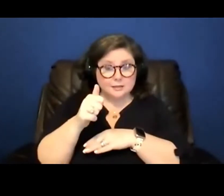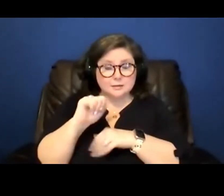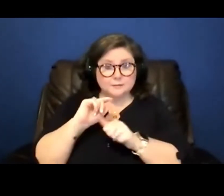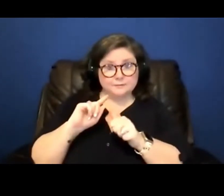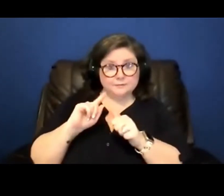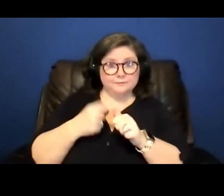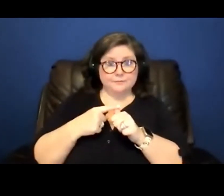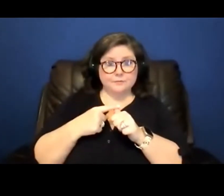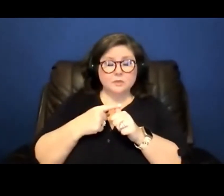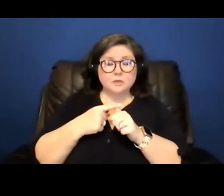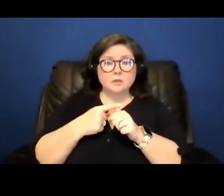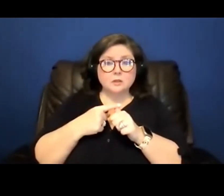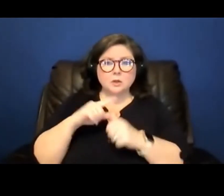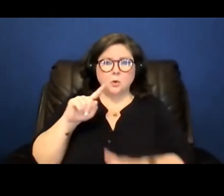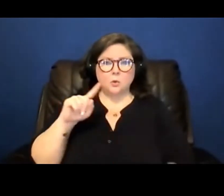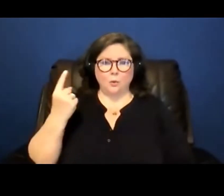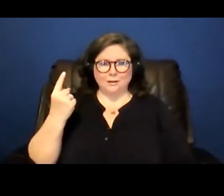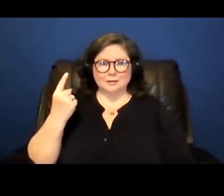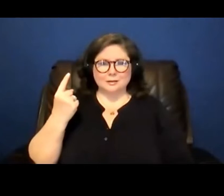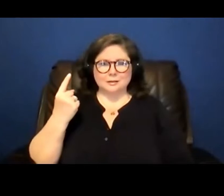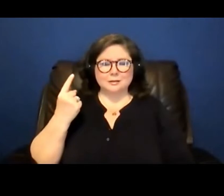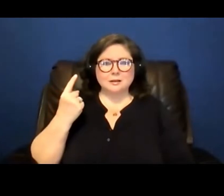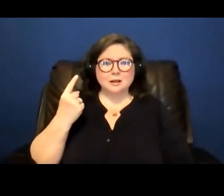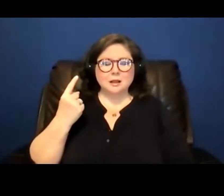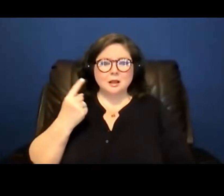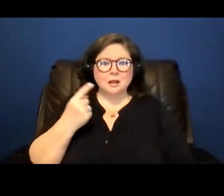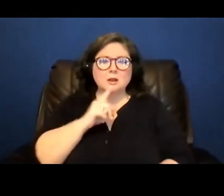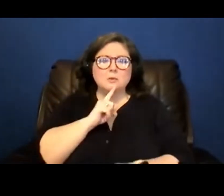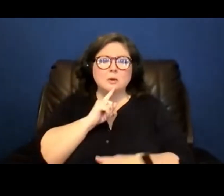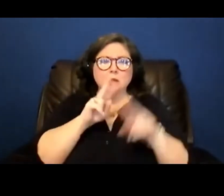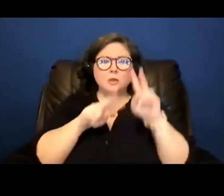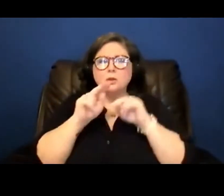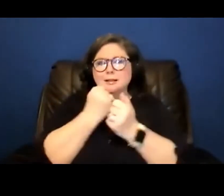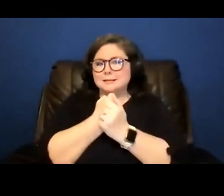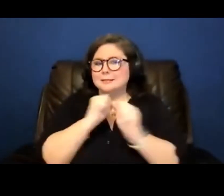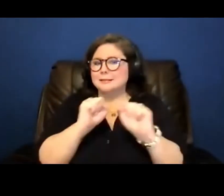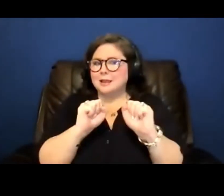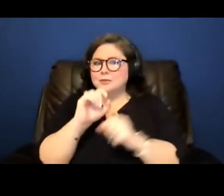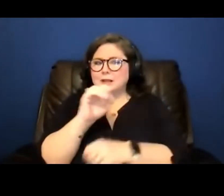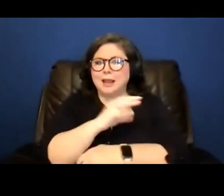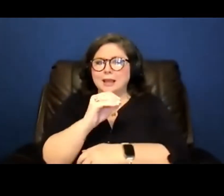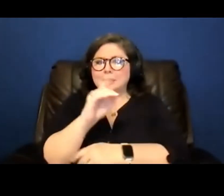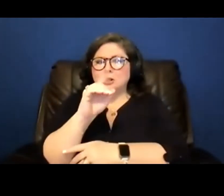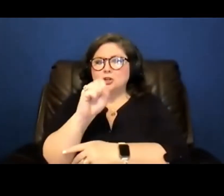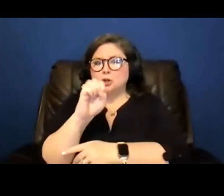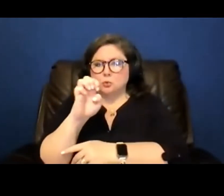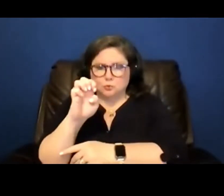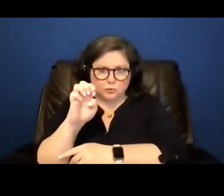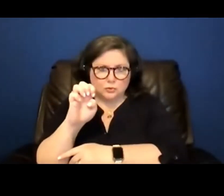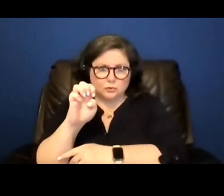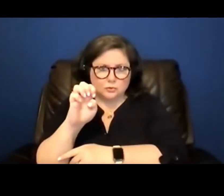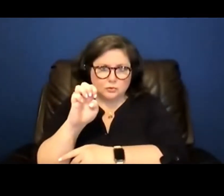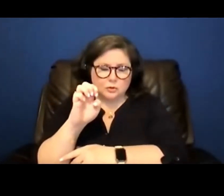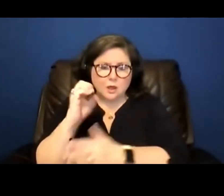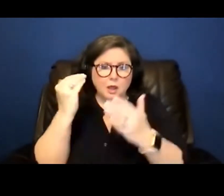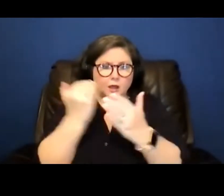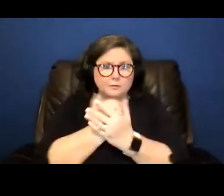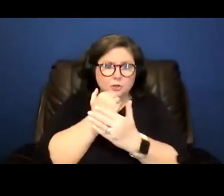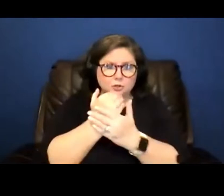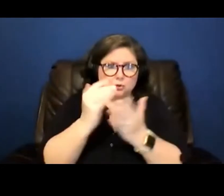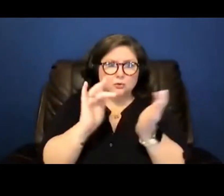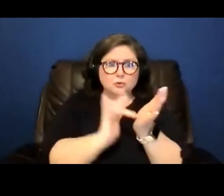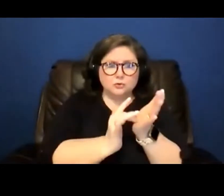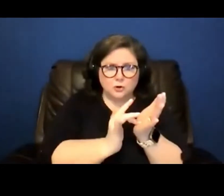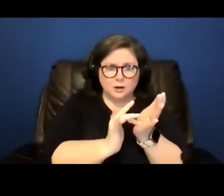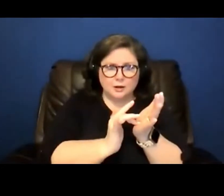is called phase 1, that really look at the safety and dosage of a new drug.